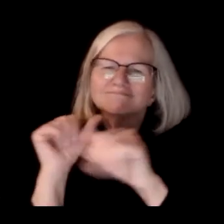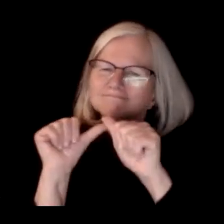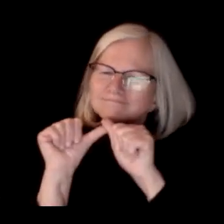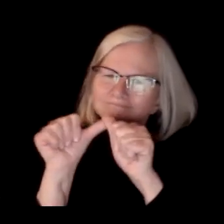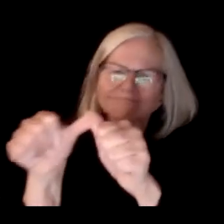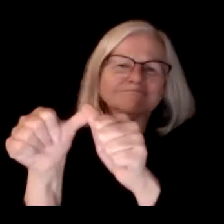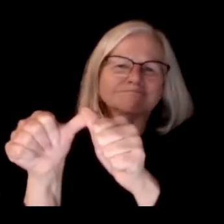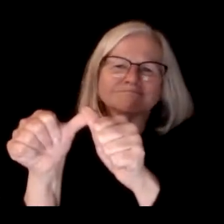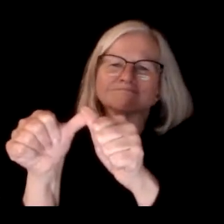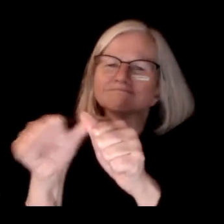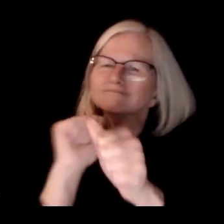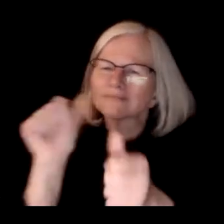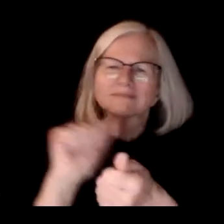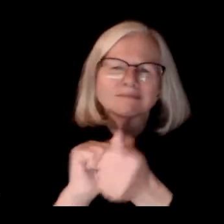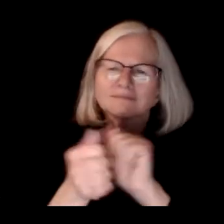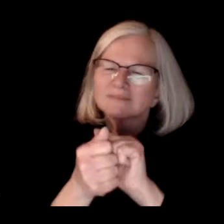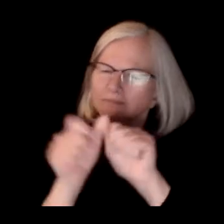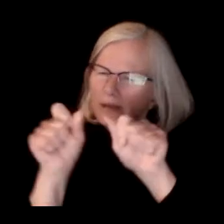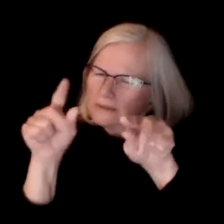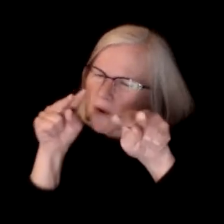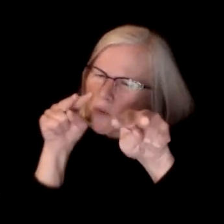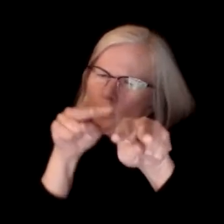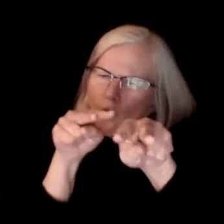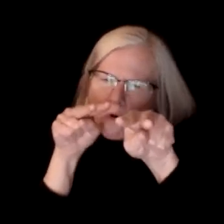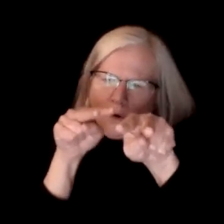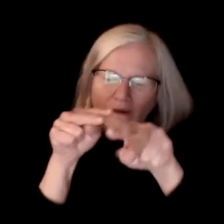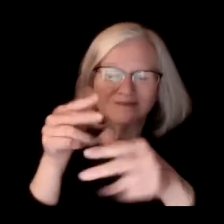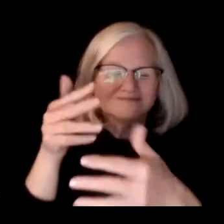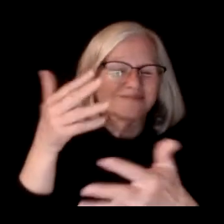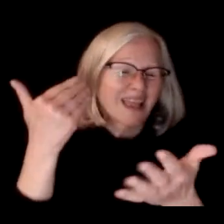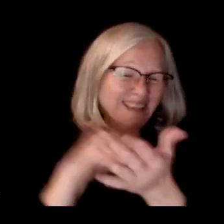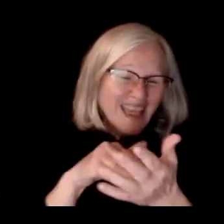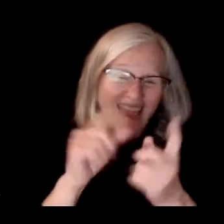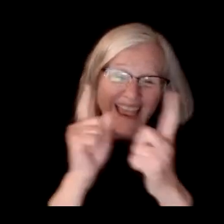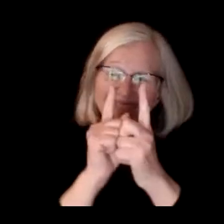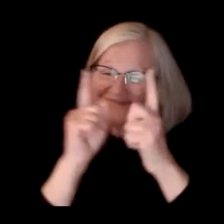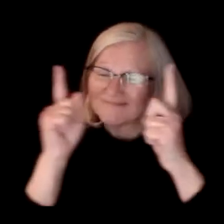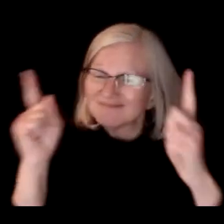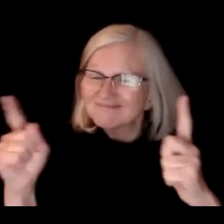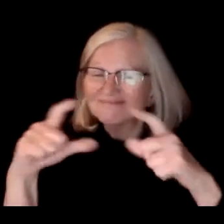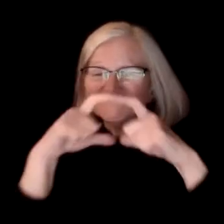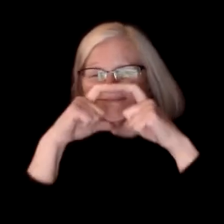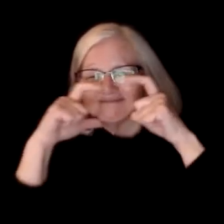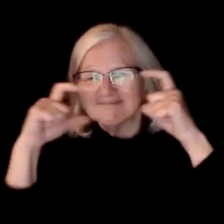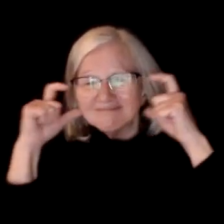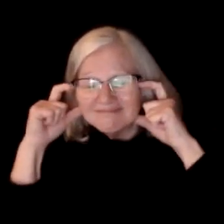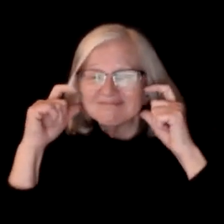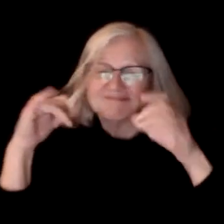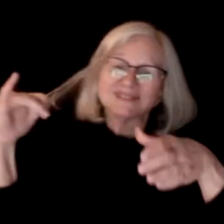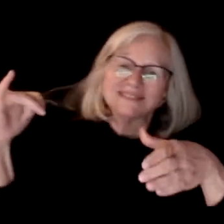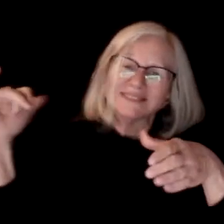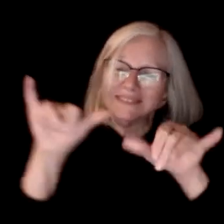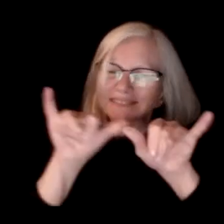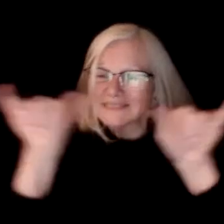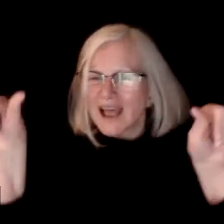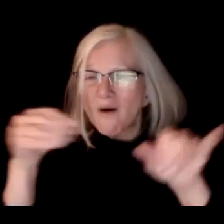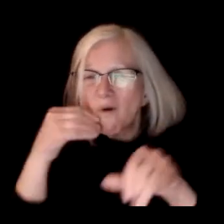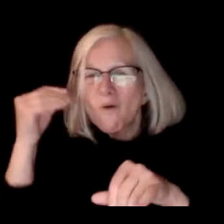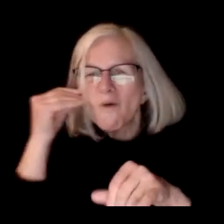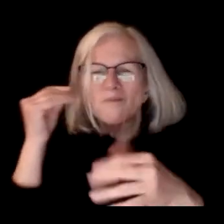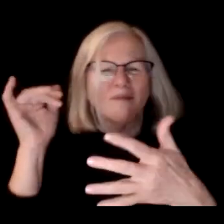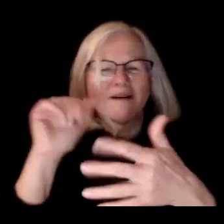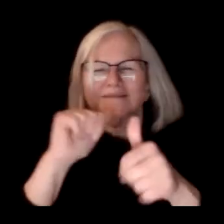to the importance of social distancing, masking, staying home when sick, all of those things. There is no